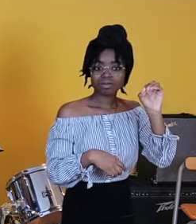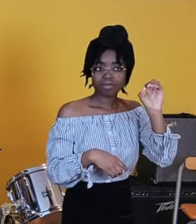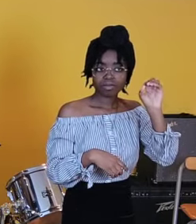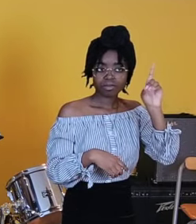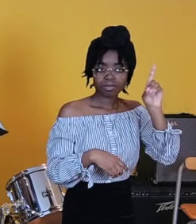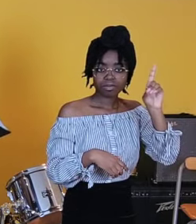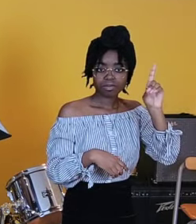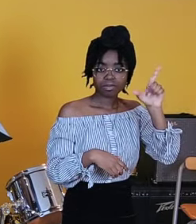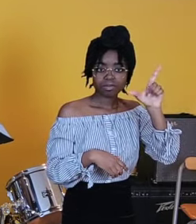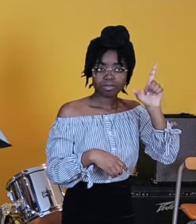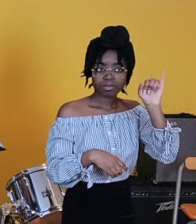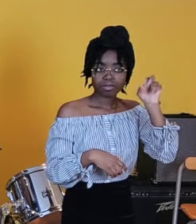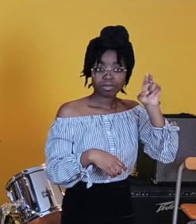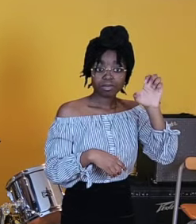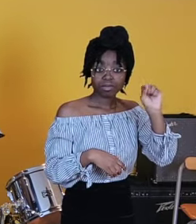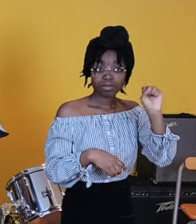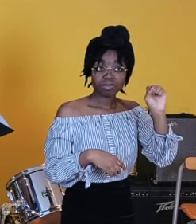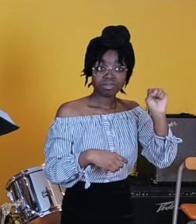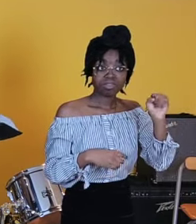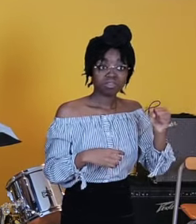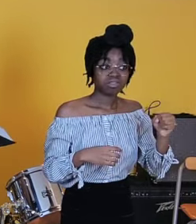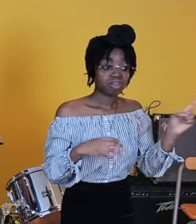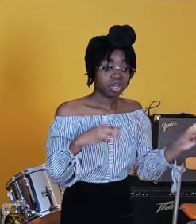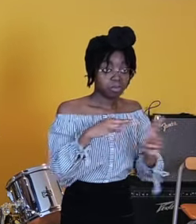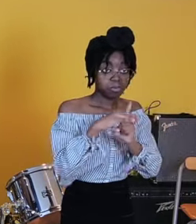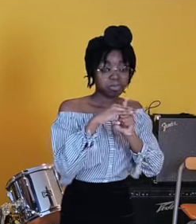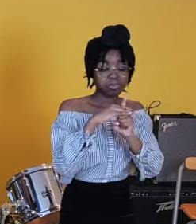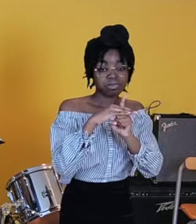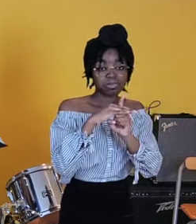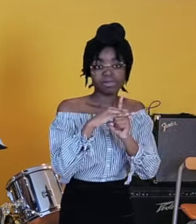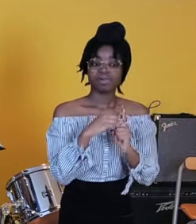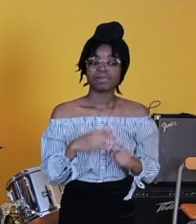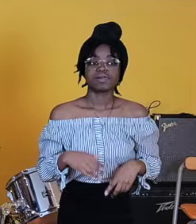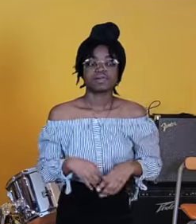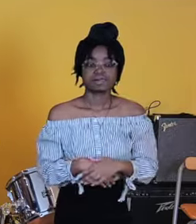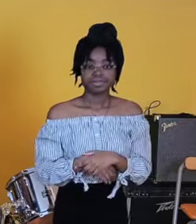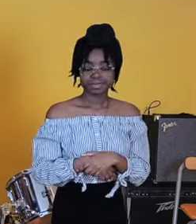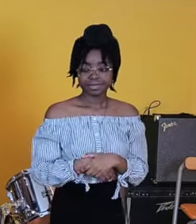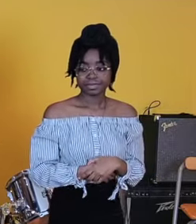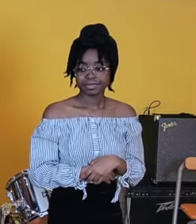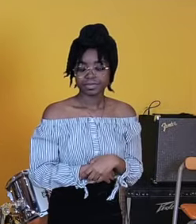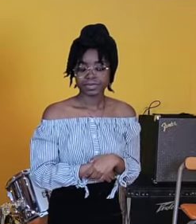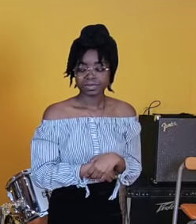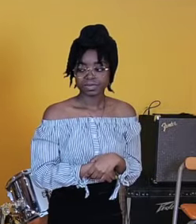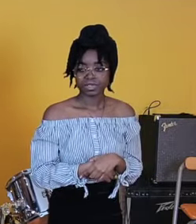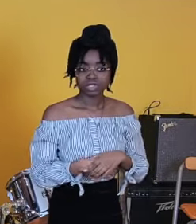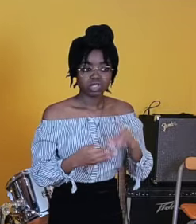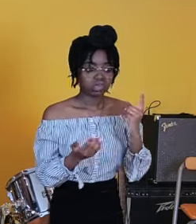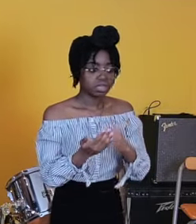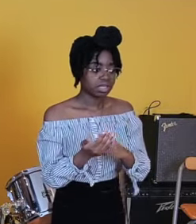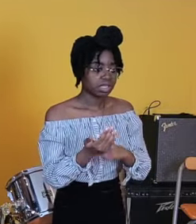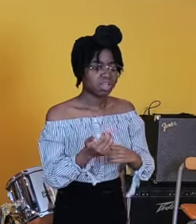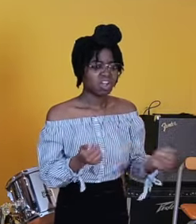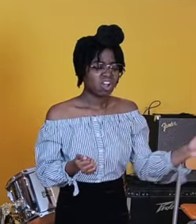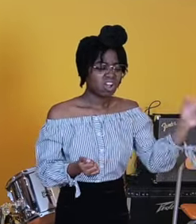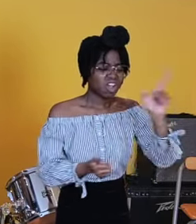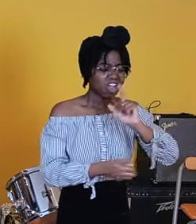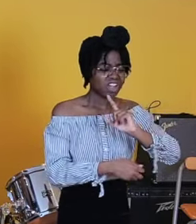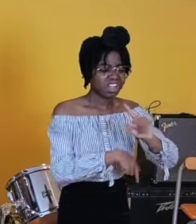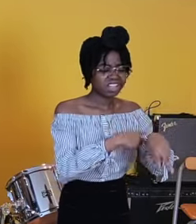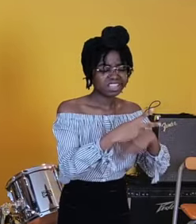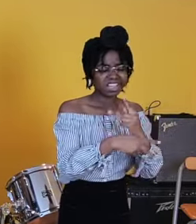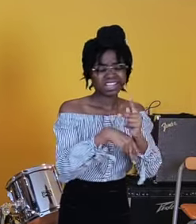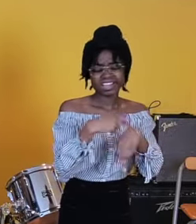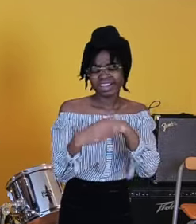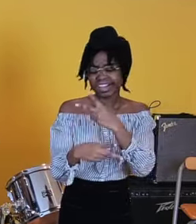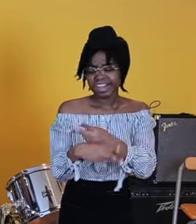the role of the family, including the father and the mother and the children, right? So when we talk about all these kinds of fathers, godliness,